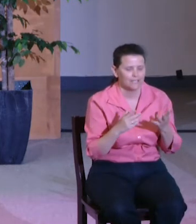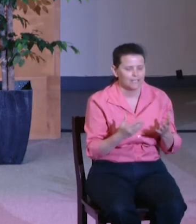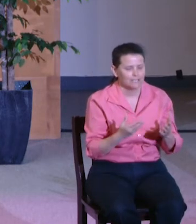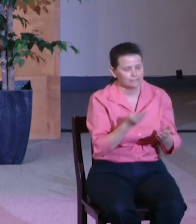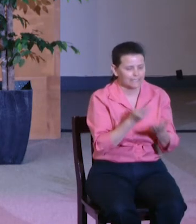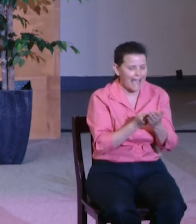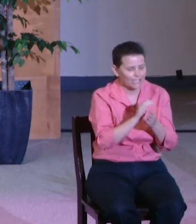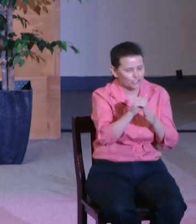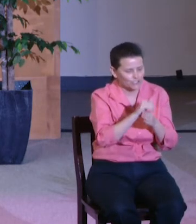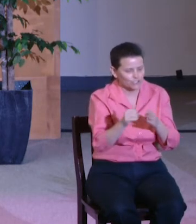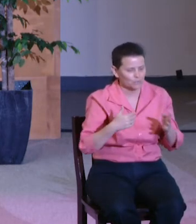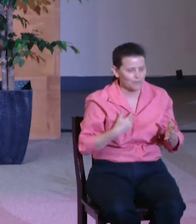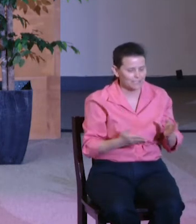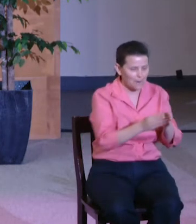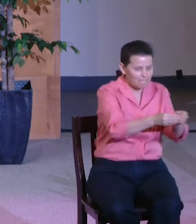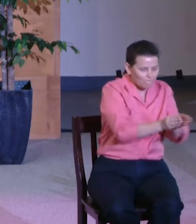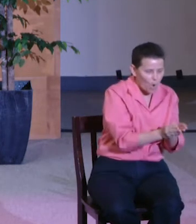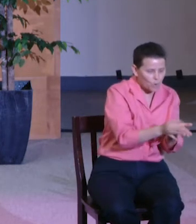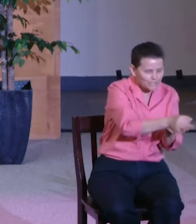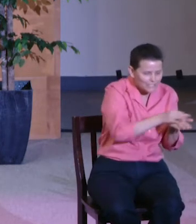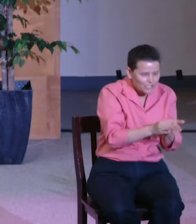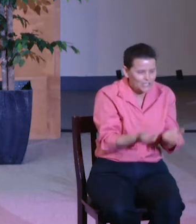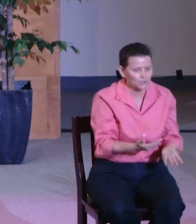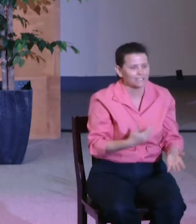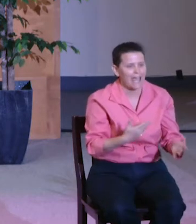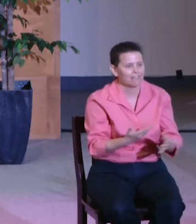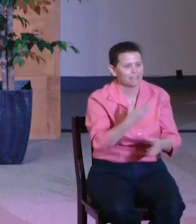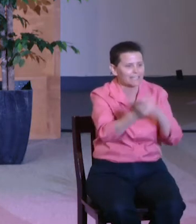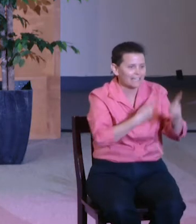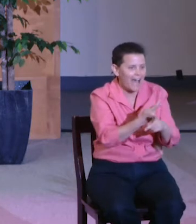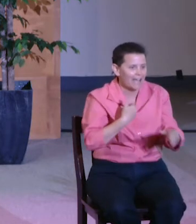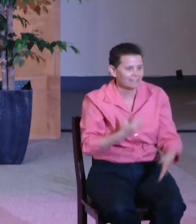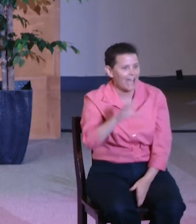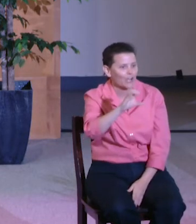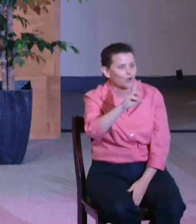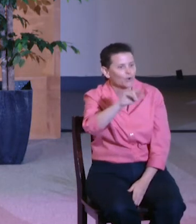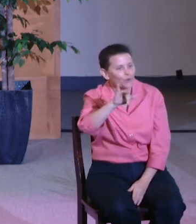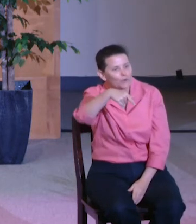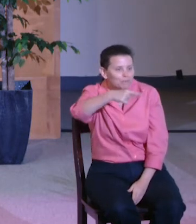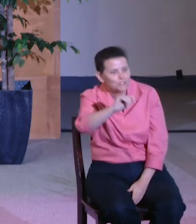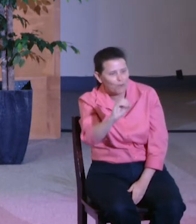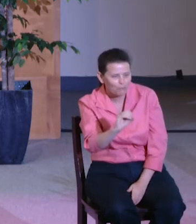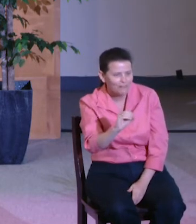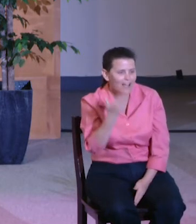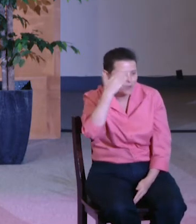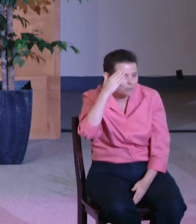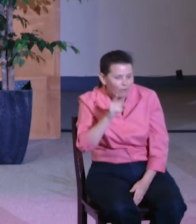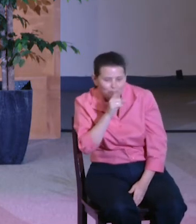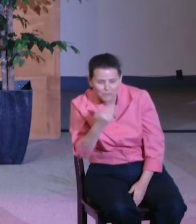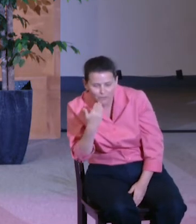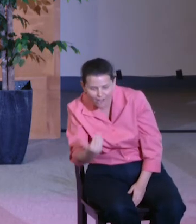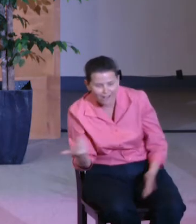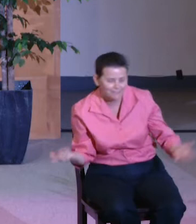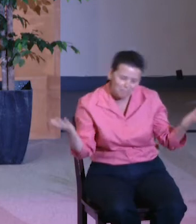We accept money that folds, money that jingles, and the kind that we don't know if it's real or not, called crypto. But keep giving so this pride can continue